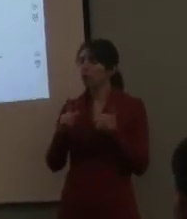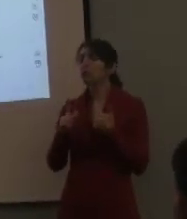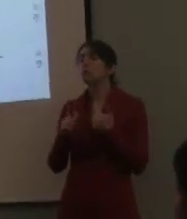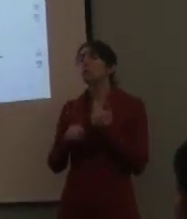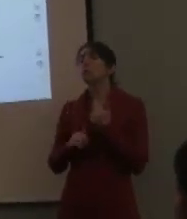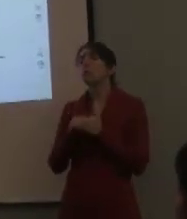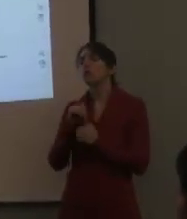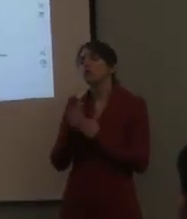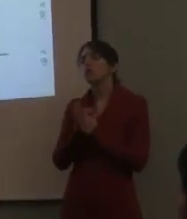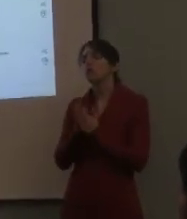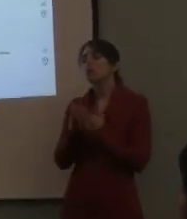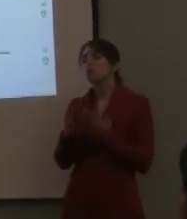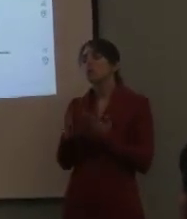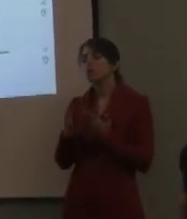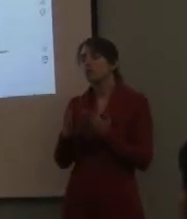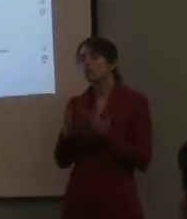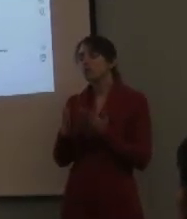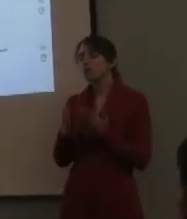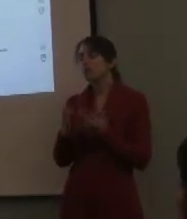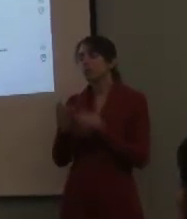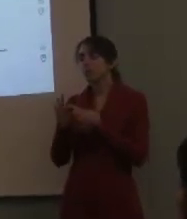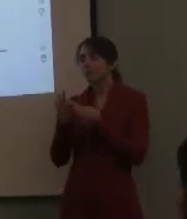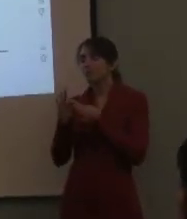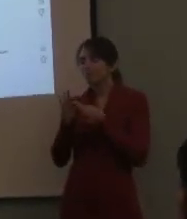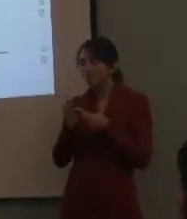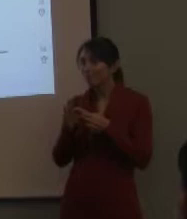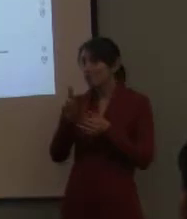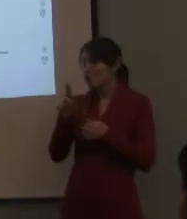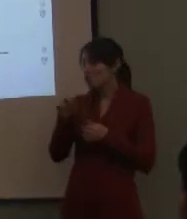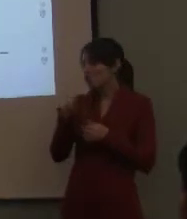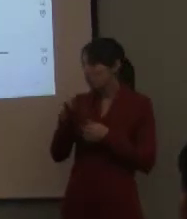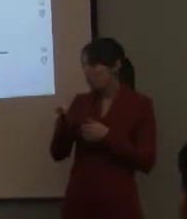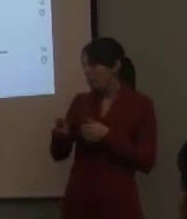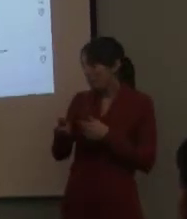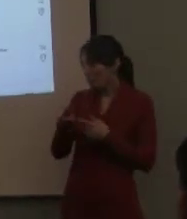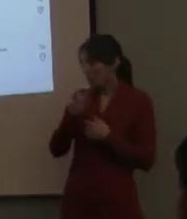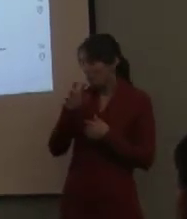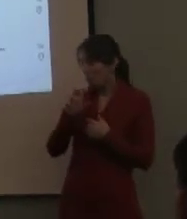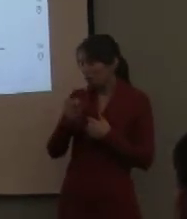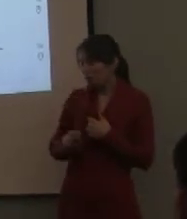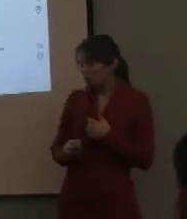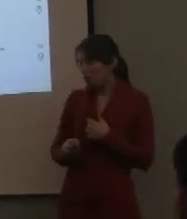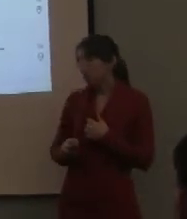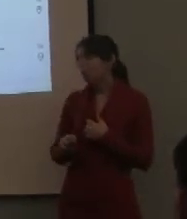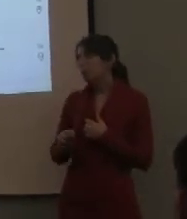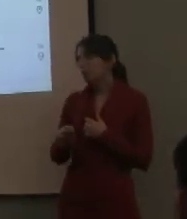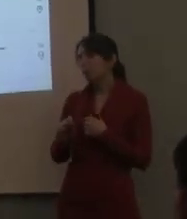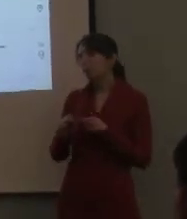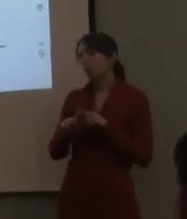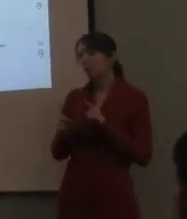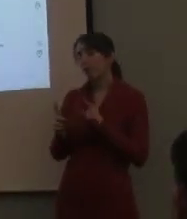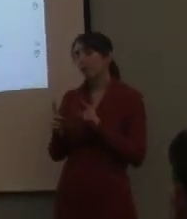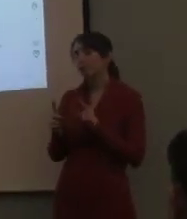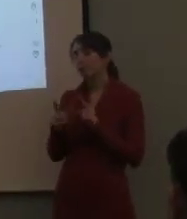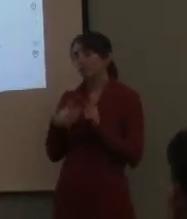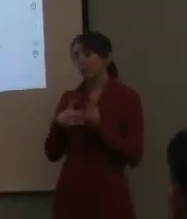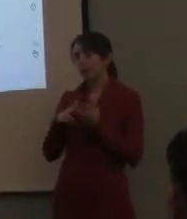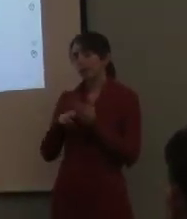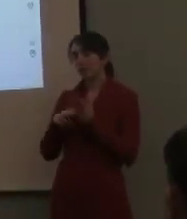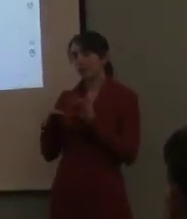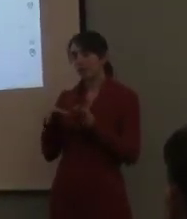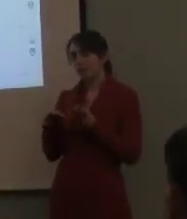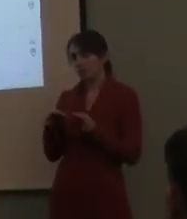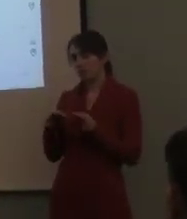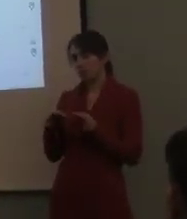Generally, the books tend to be antiquarian, rare in some way. But my definition,